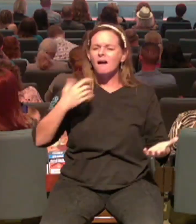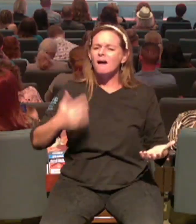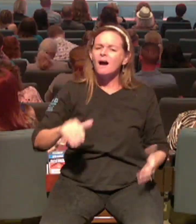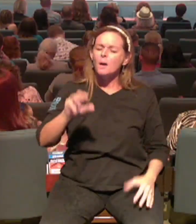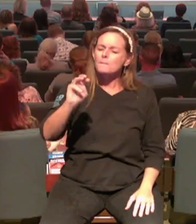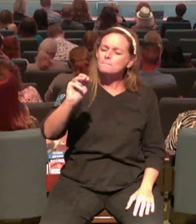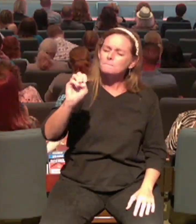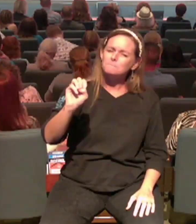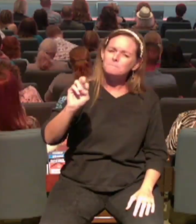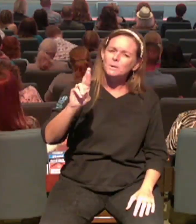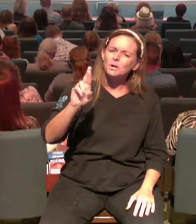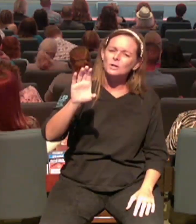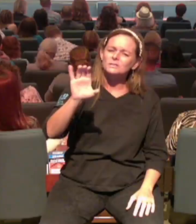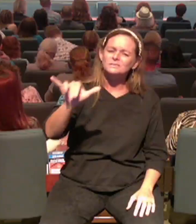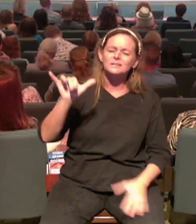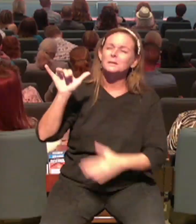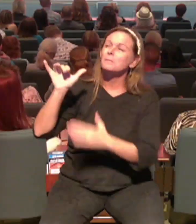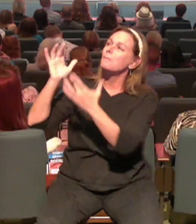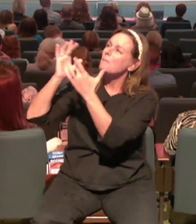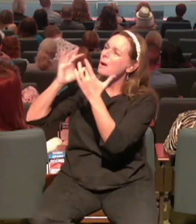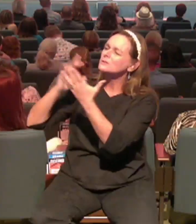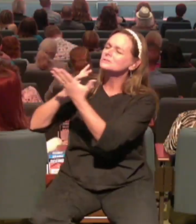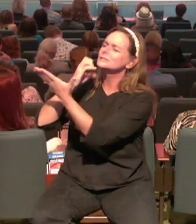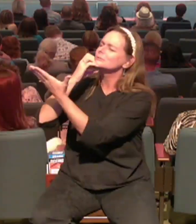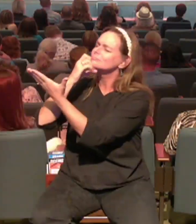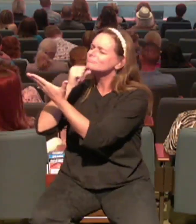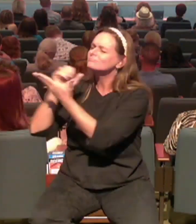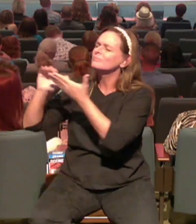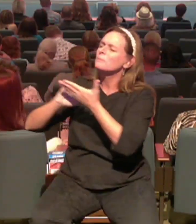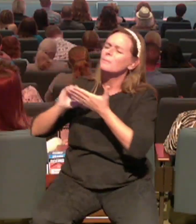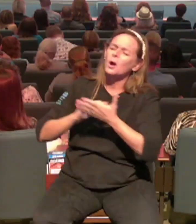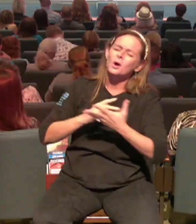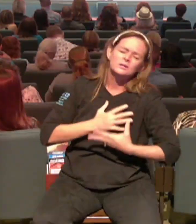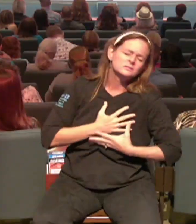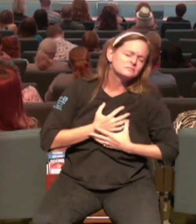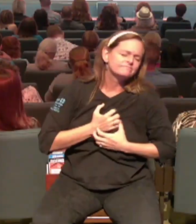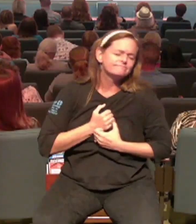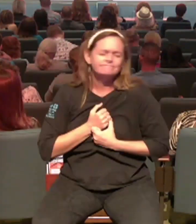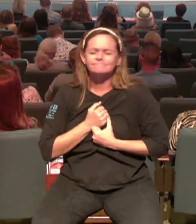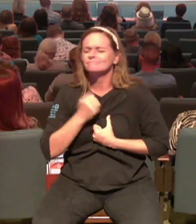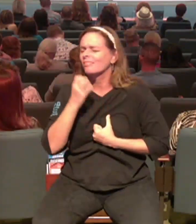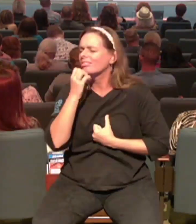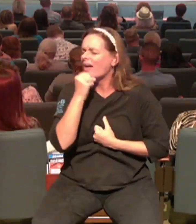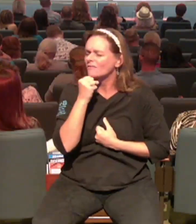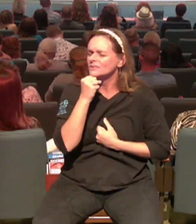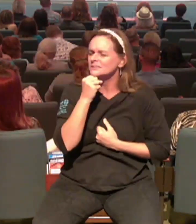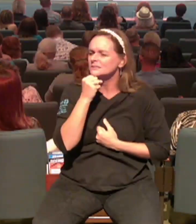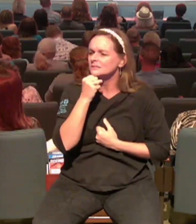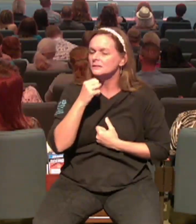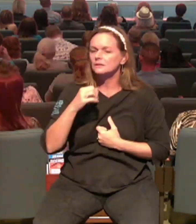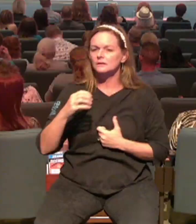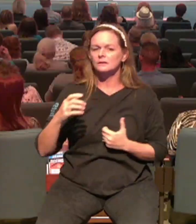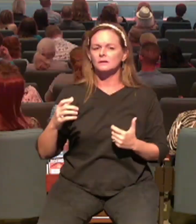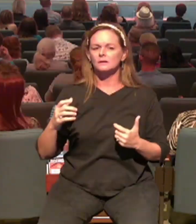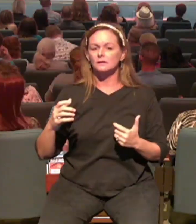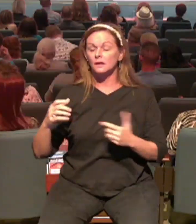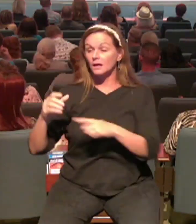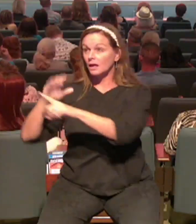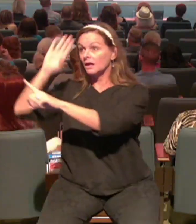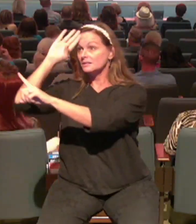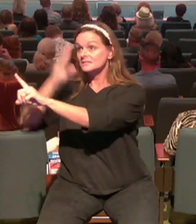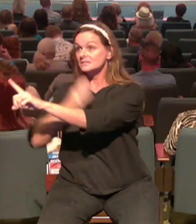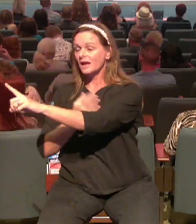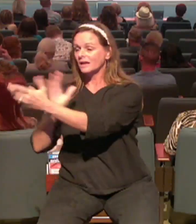much that even though we were dead because of our sins, he gave us life when he raised Christ up from the dead. And it is only by